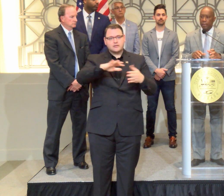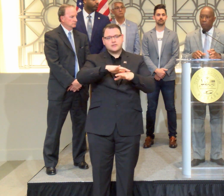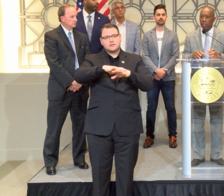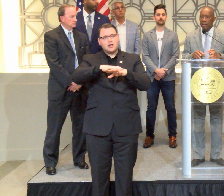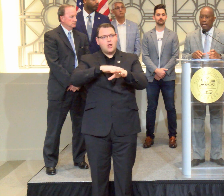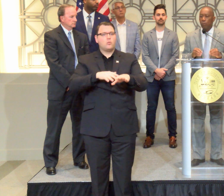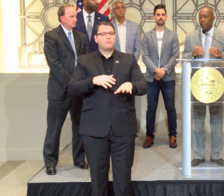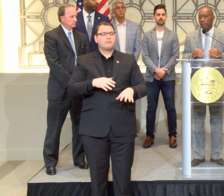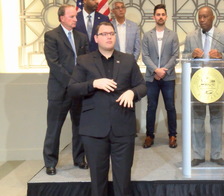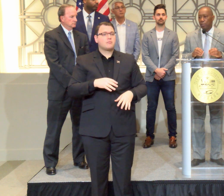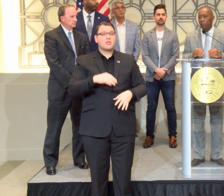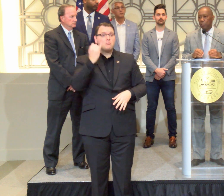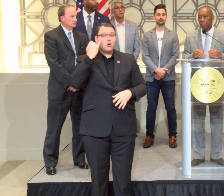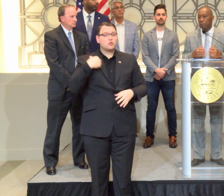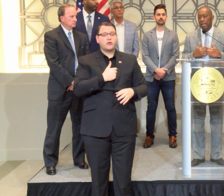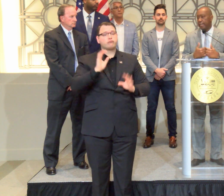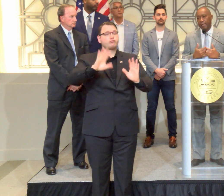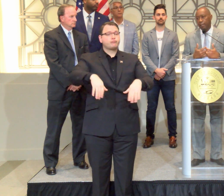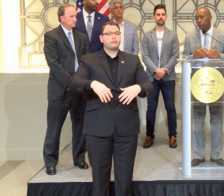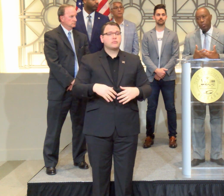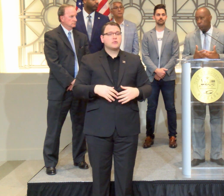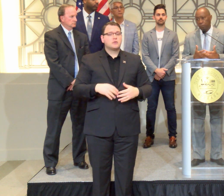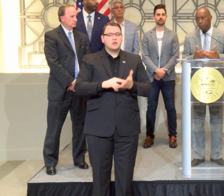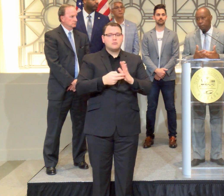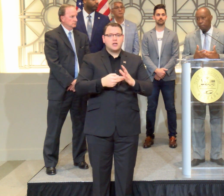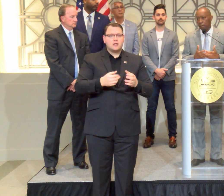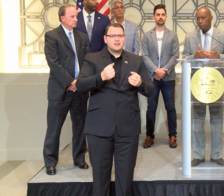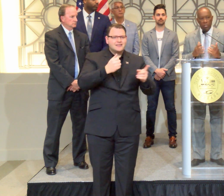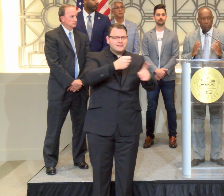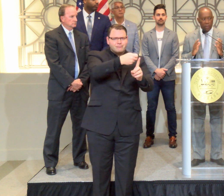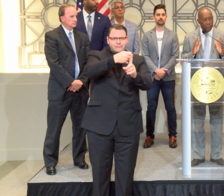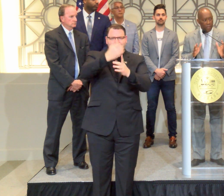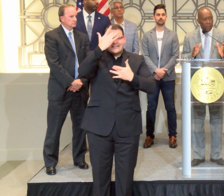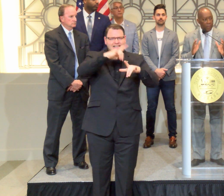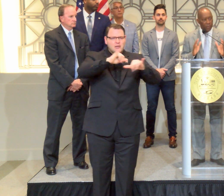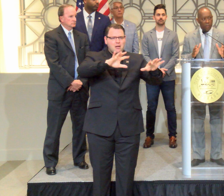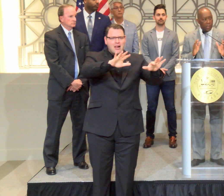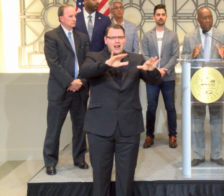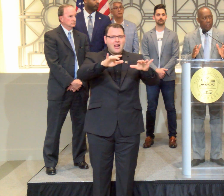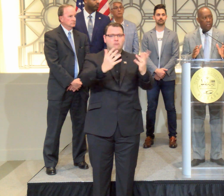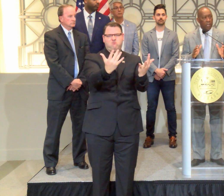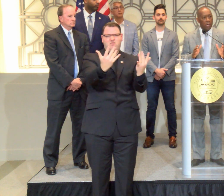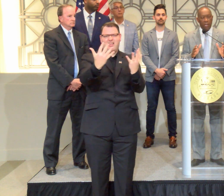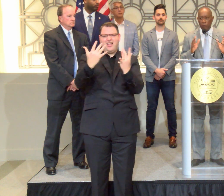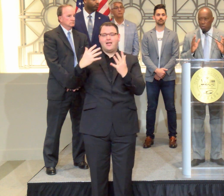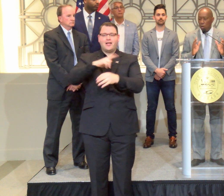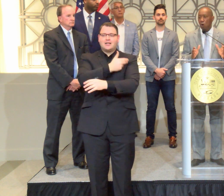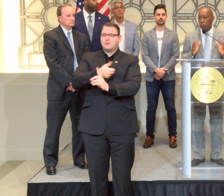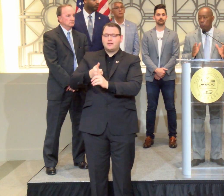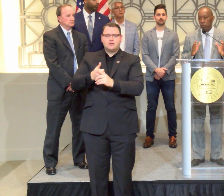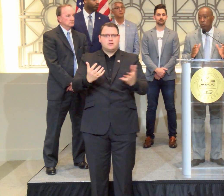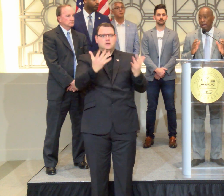same time, our healthcare delivery system cannot handle the load. Let me just be very, very clear. If